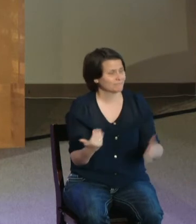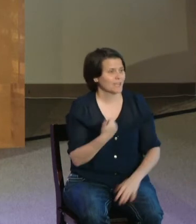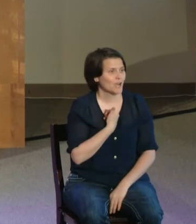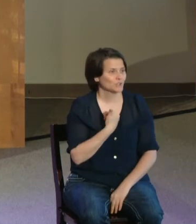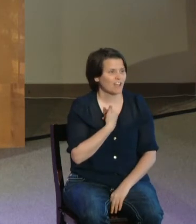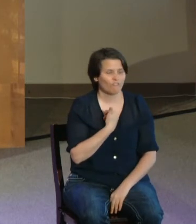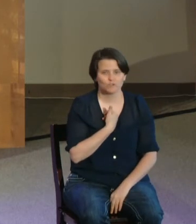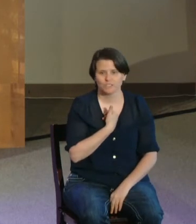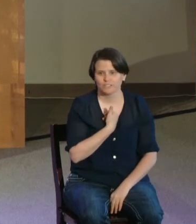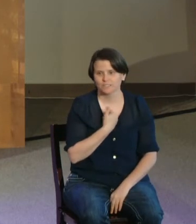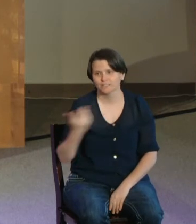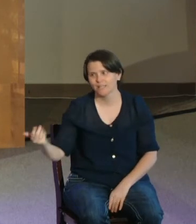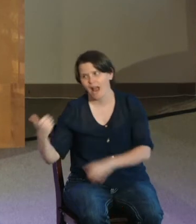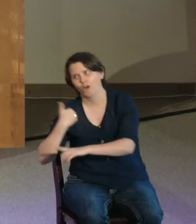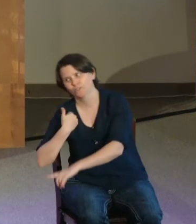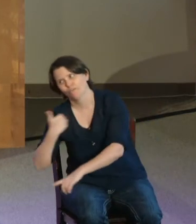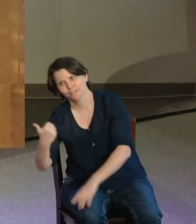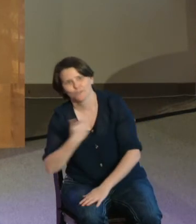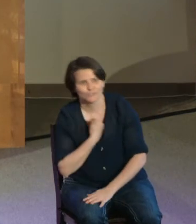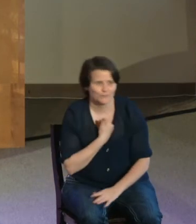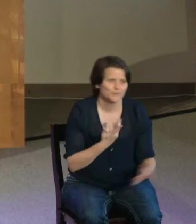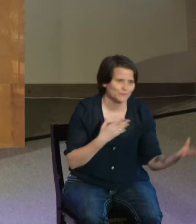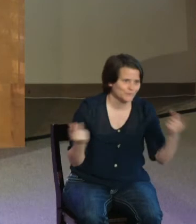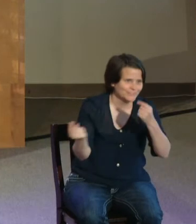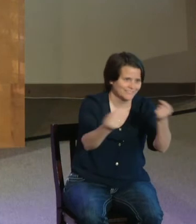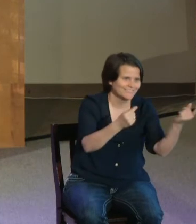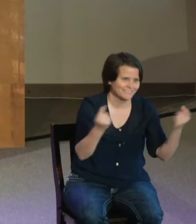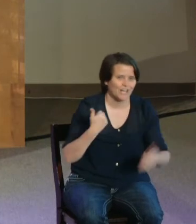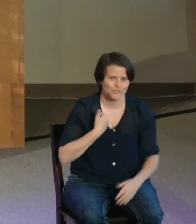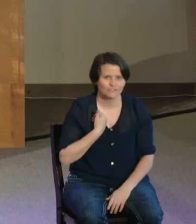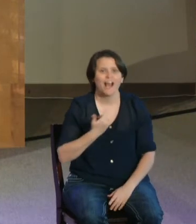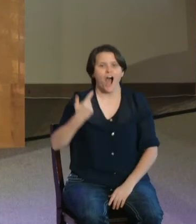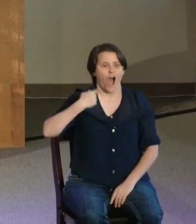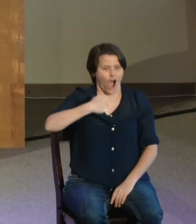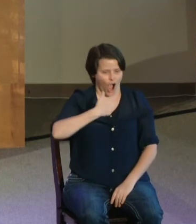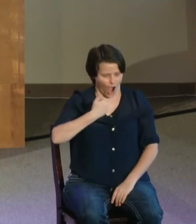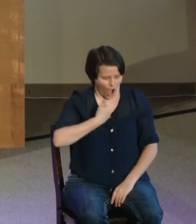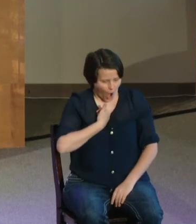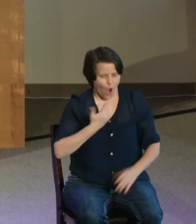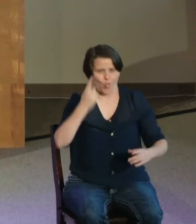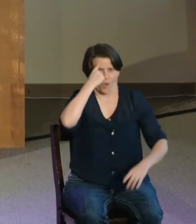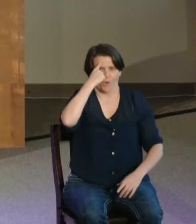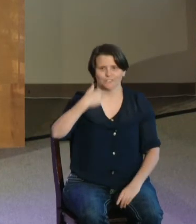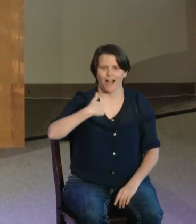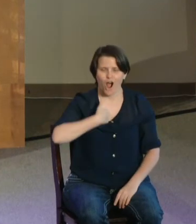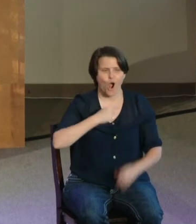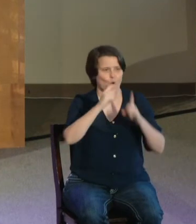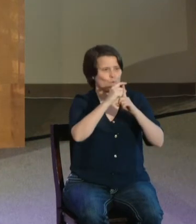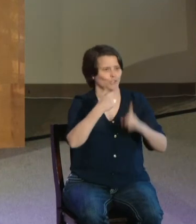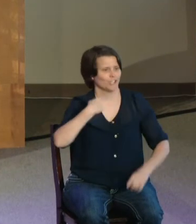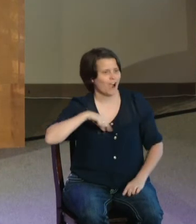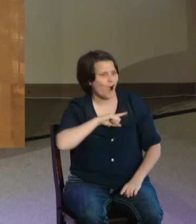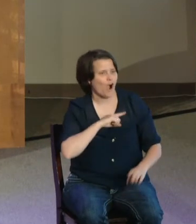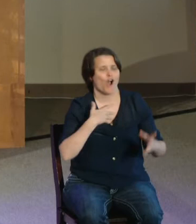ourselves. That's right, ourselves, our thoughts, our words, our actions. The outcomes, my friend, we